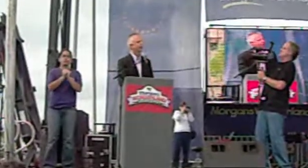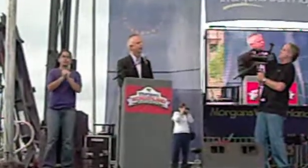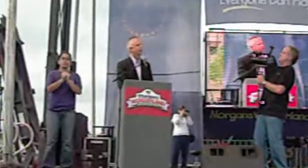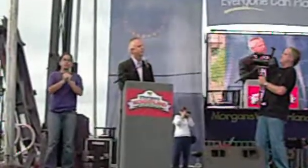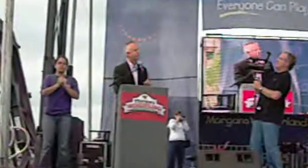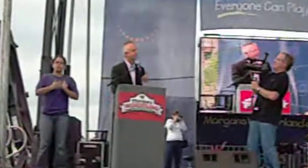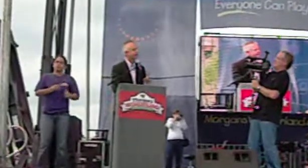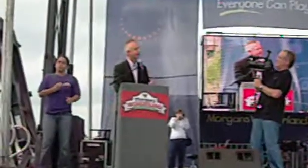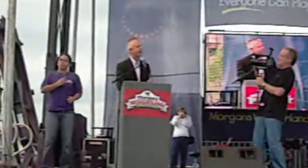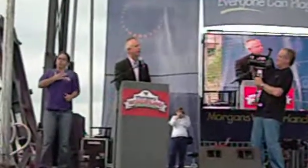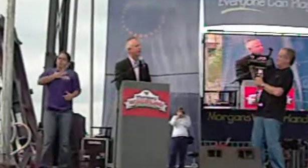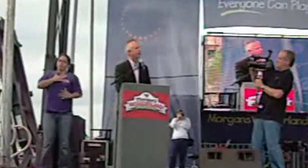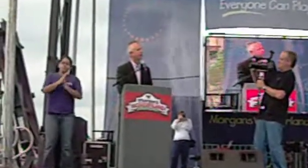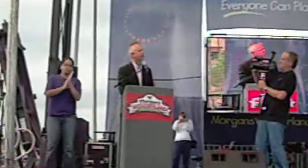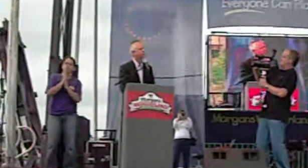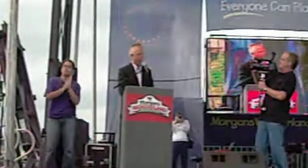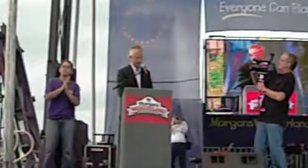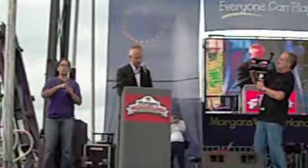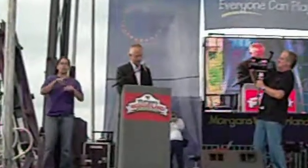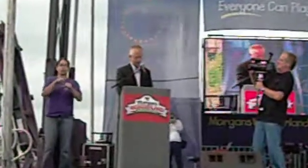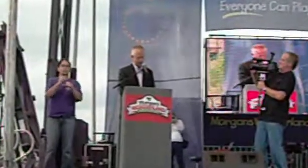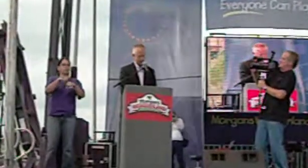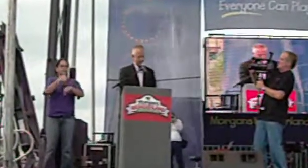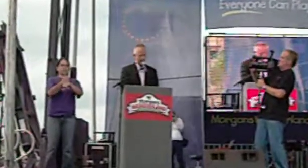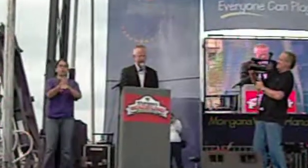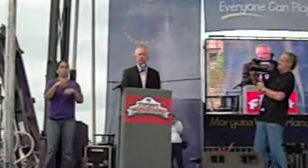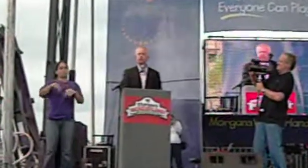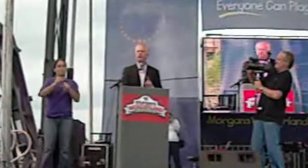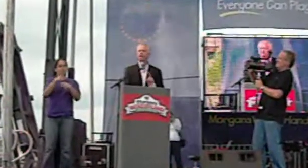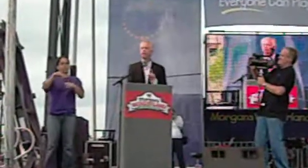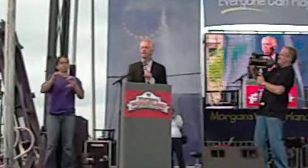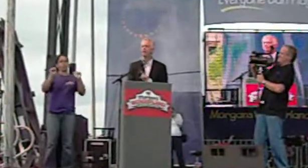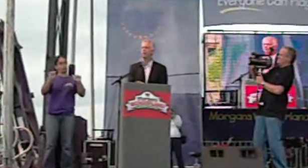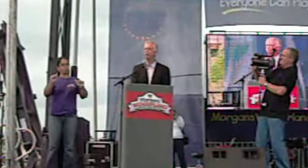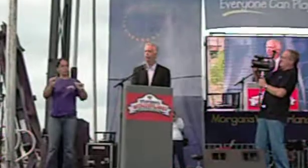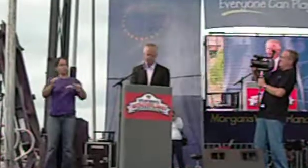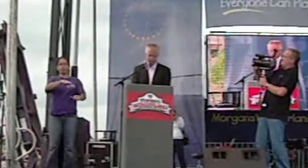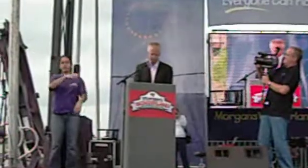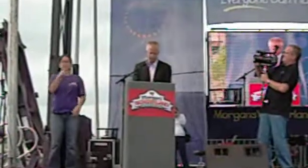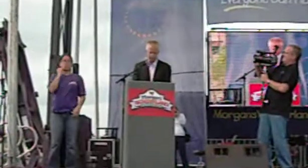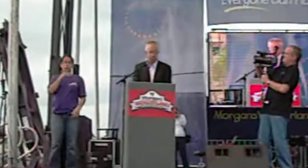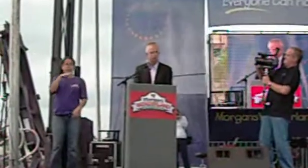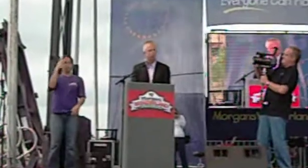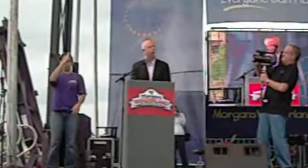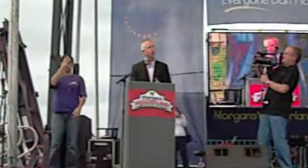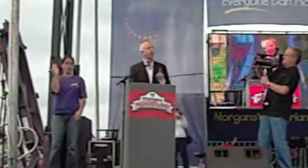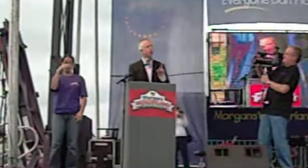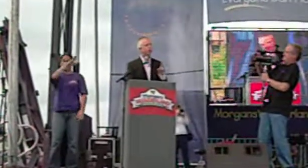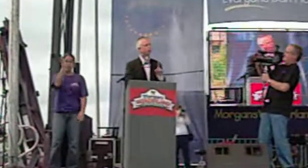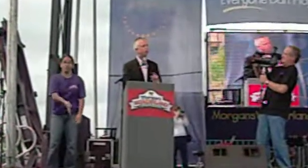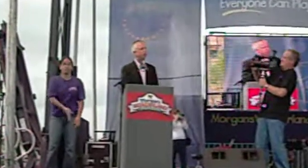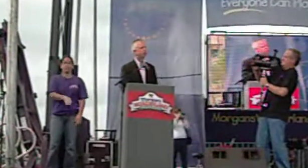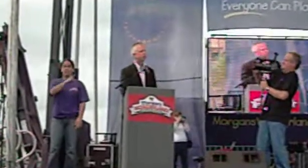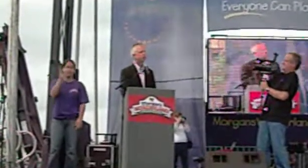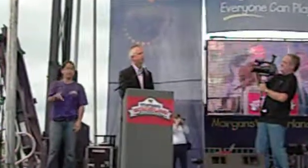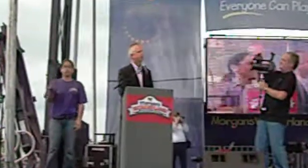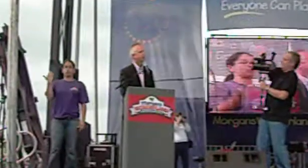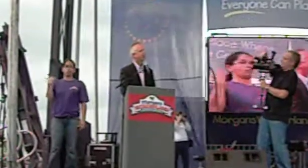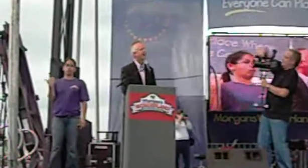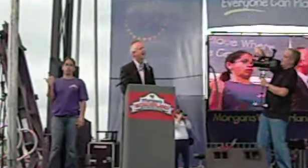way to make this day possible. This has never been done before. So we knew